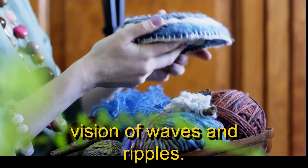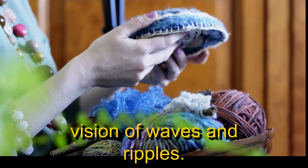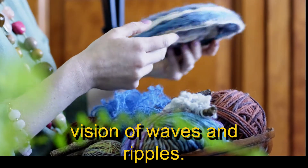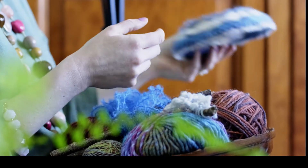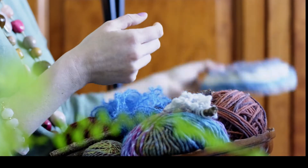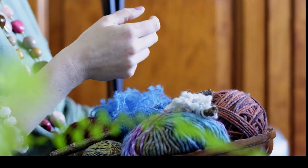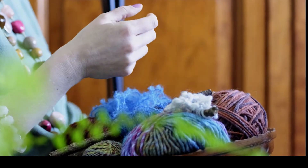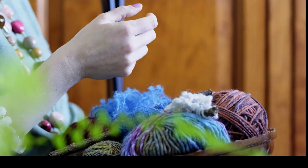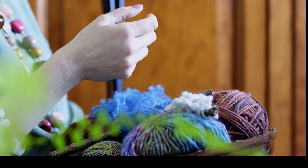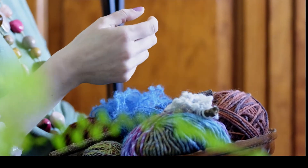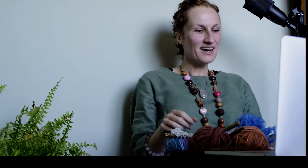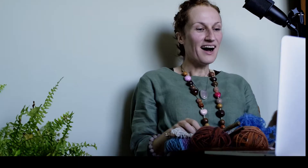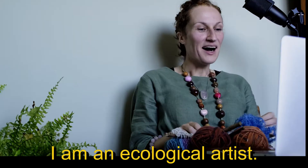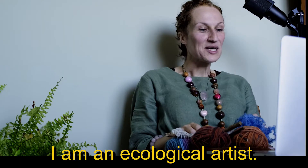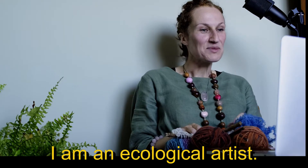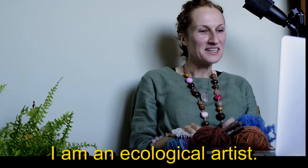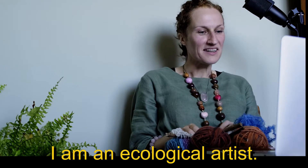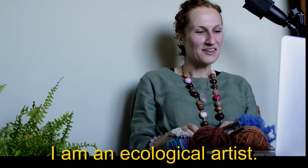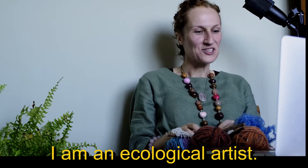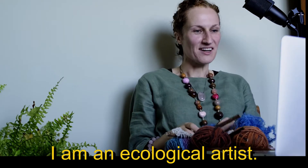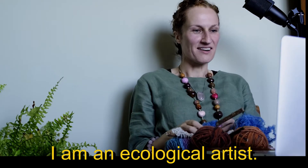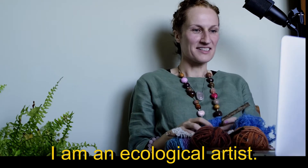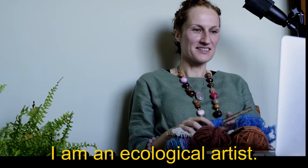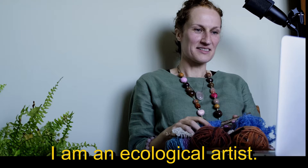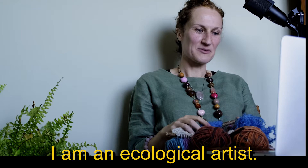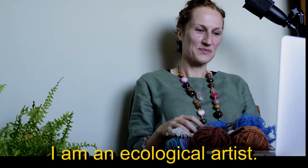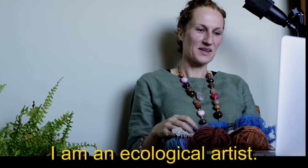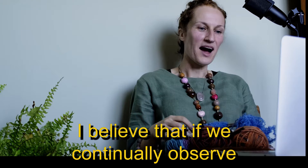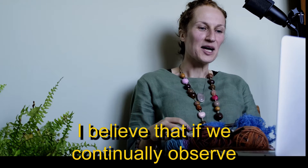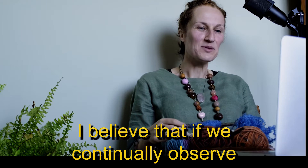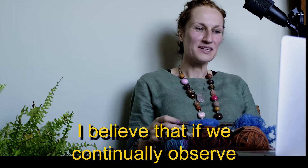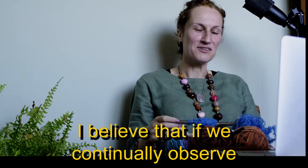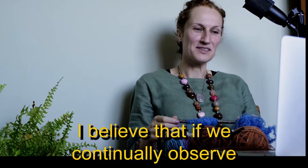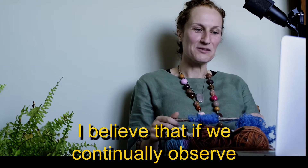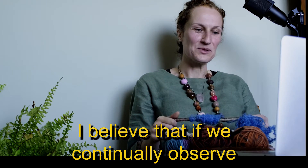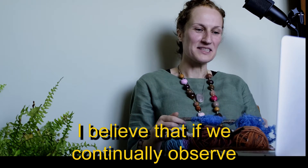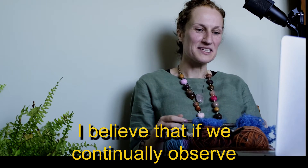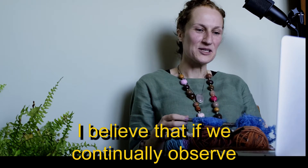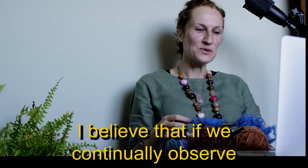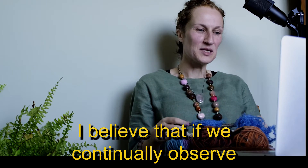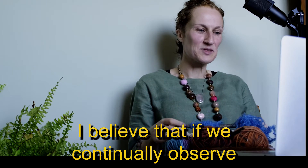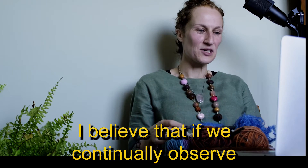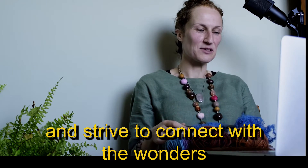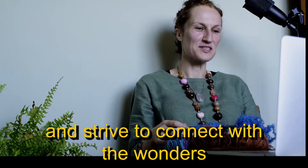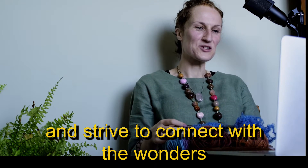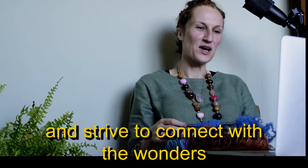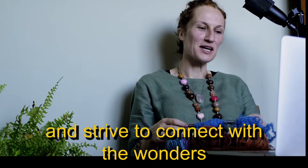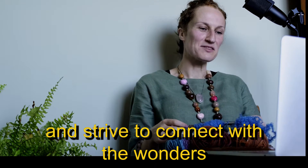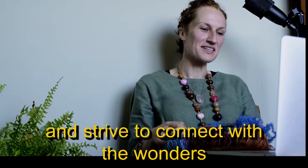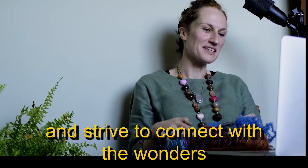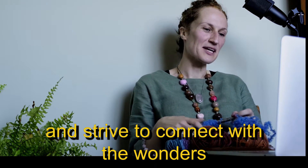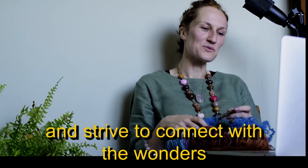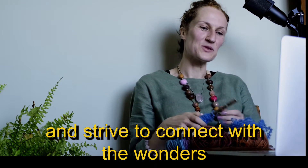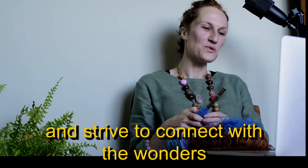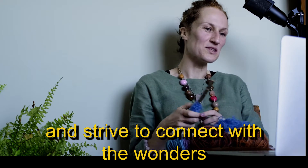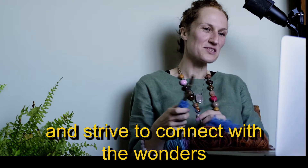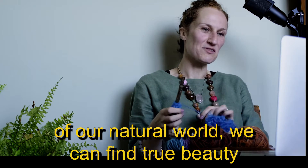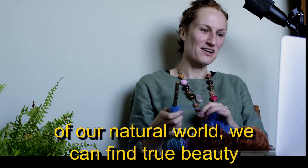ripples. I am an ecological artist. I believe that if we continually observe and strive to connect with the wonders of our